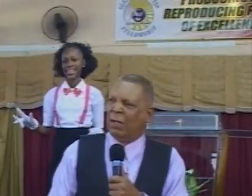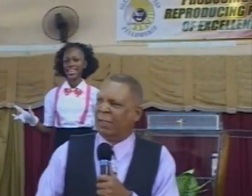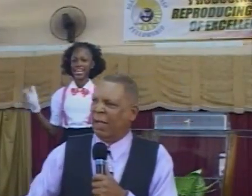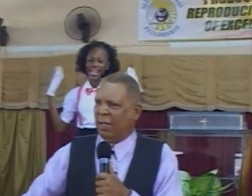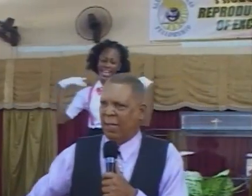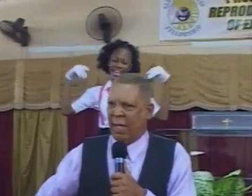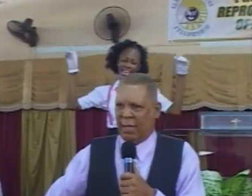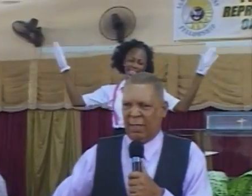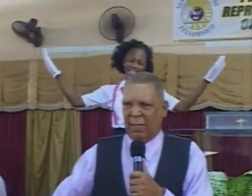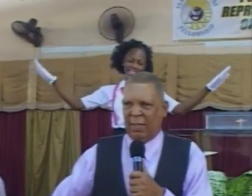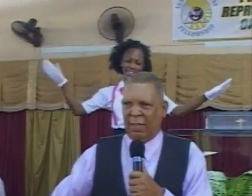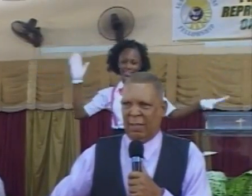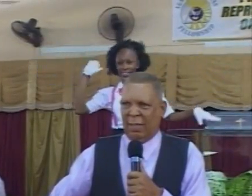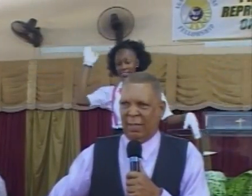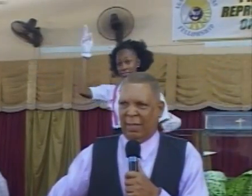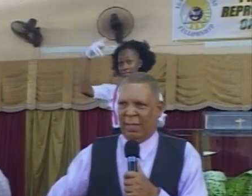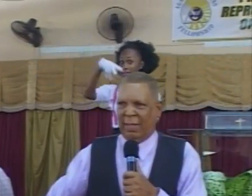they're going to stand aside.